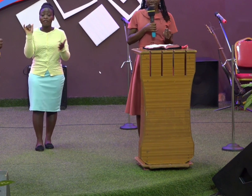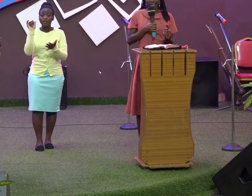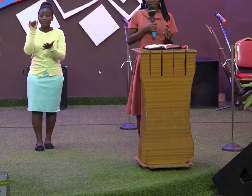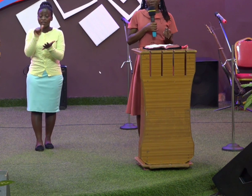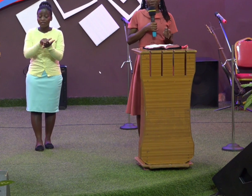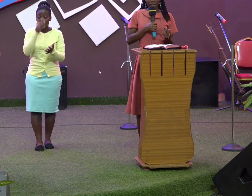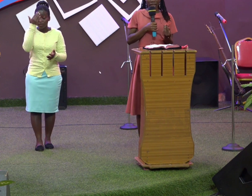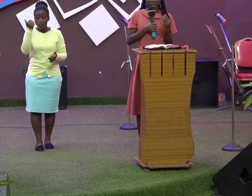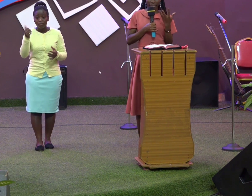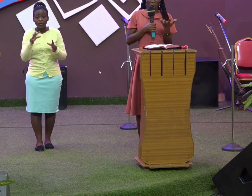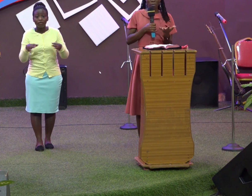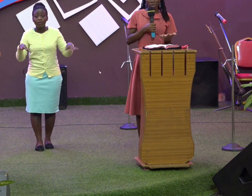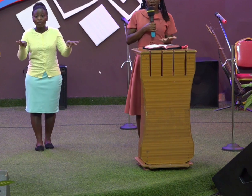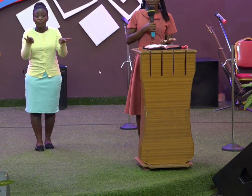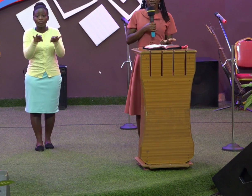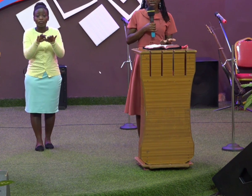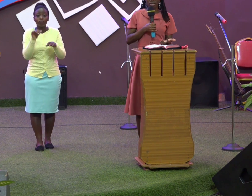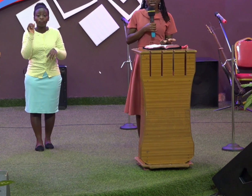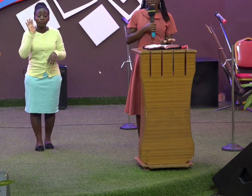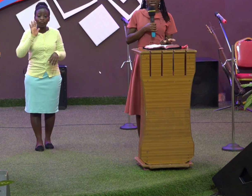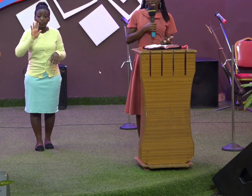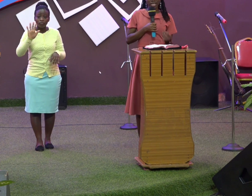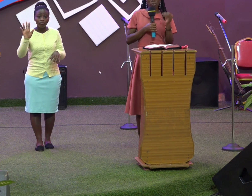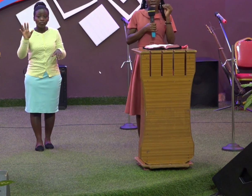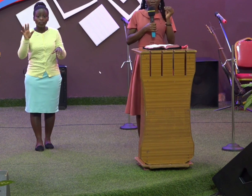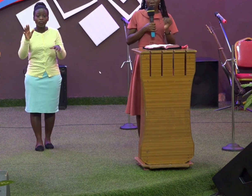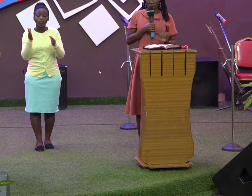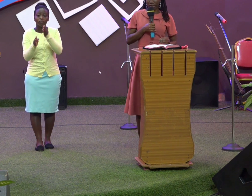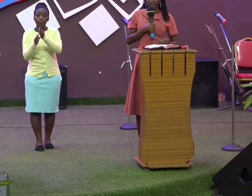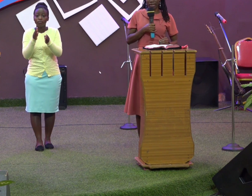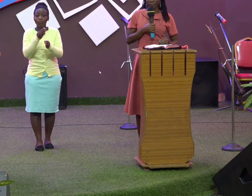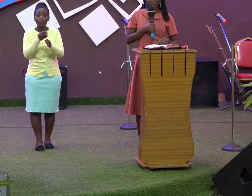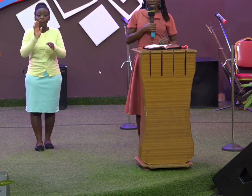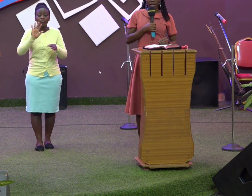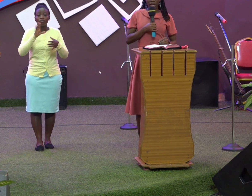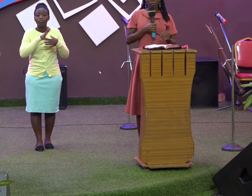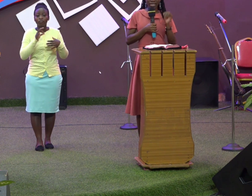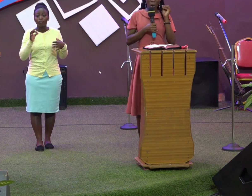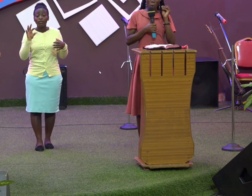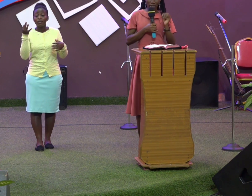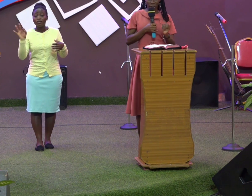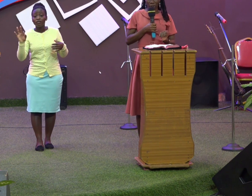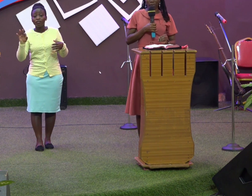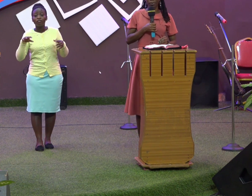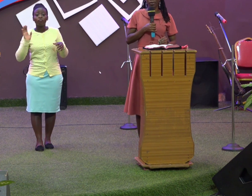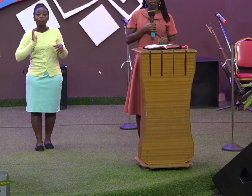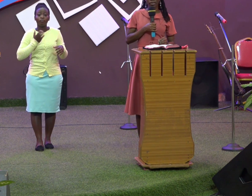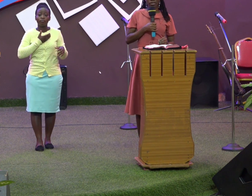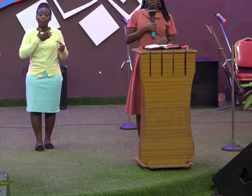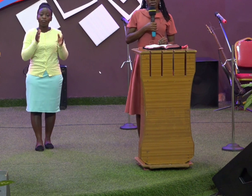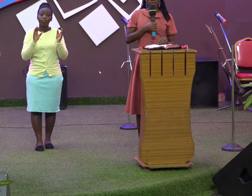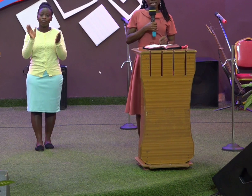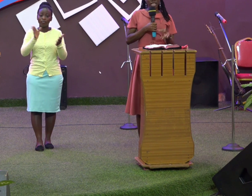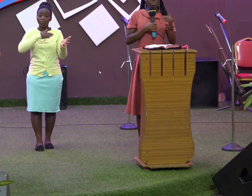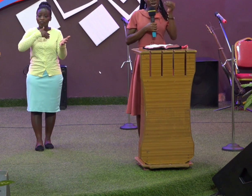spirit if it's our prayers that we bear fruits, if it's our